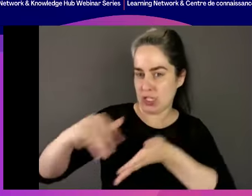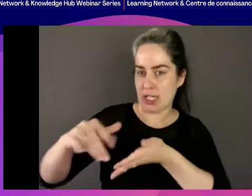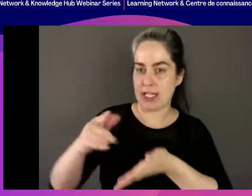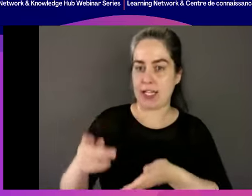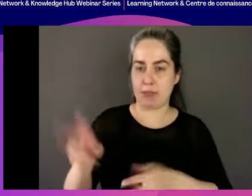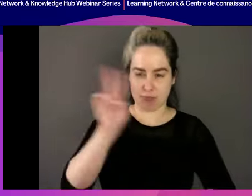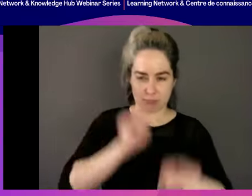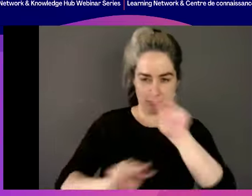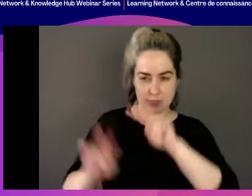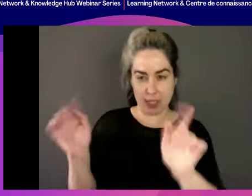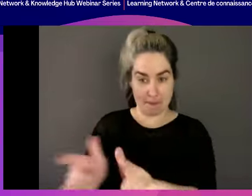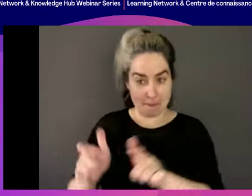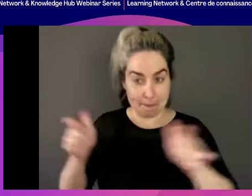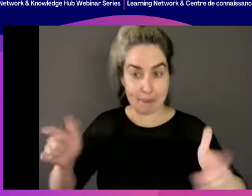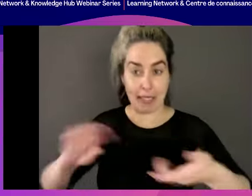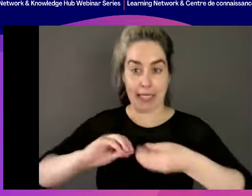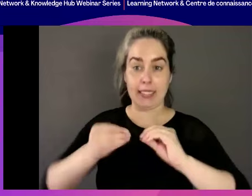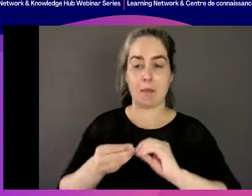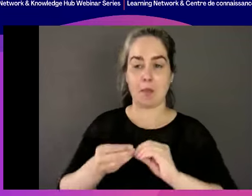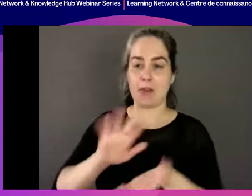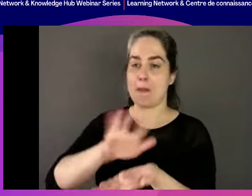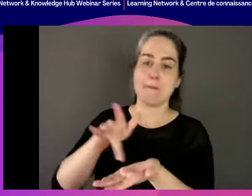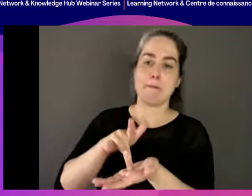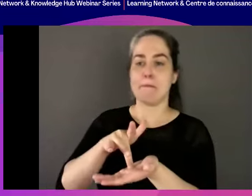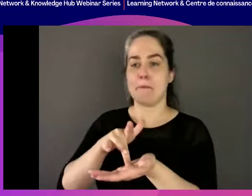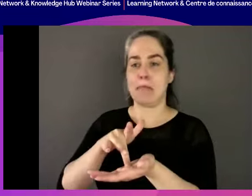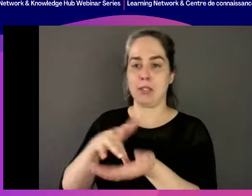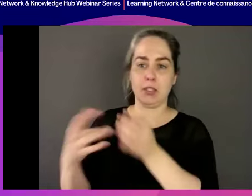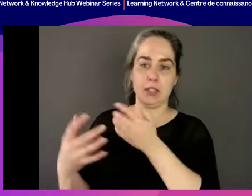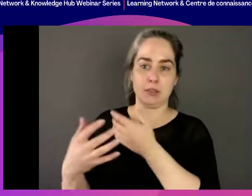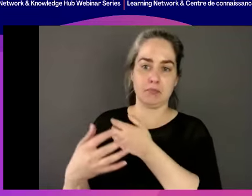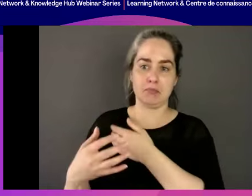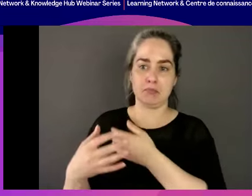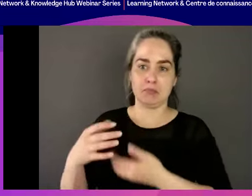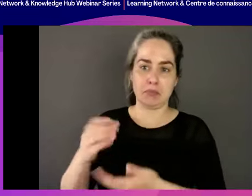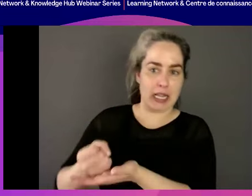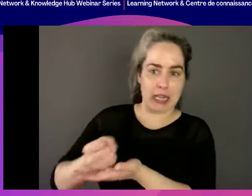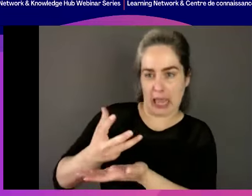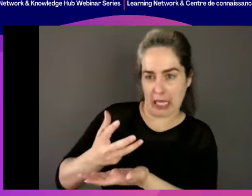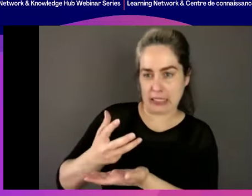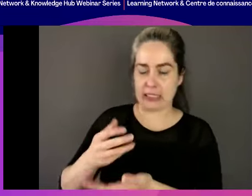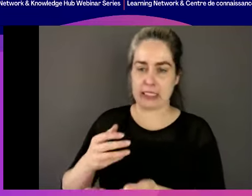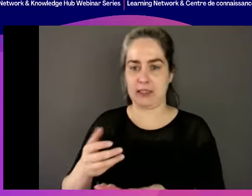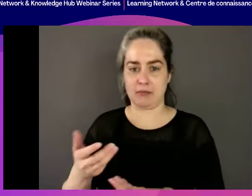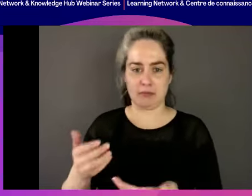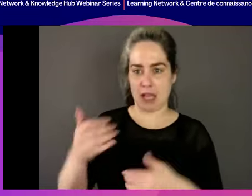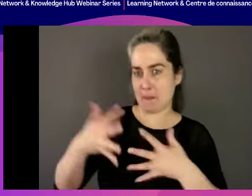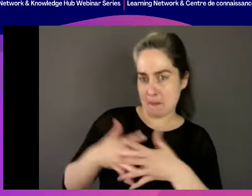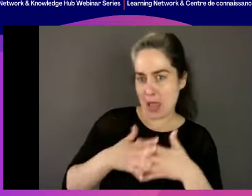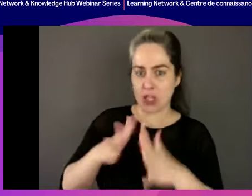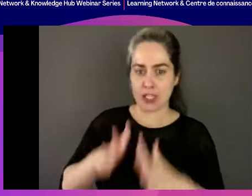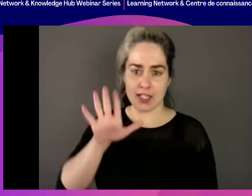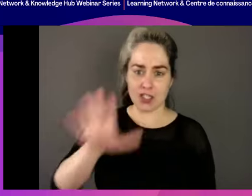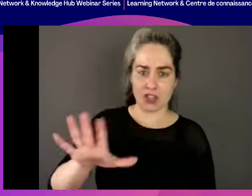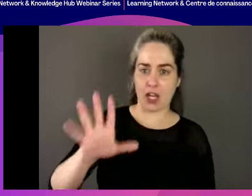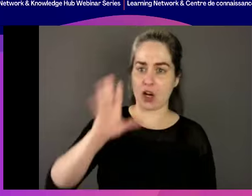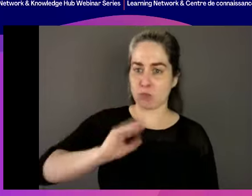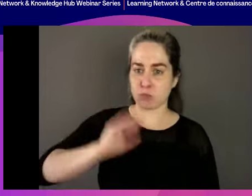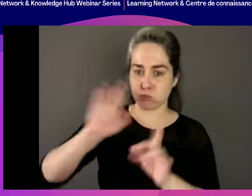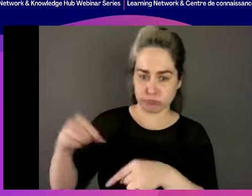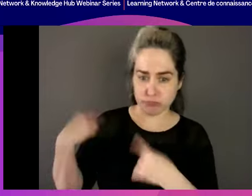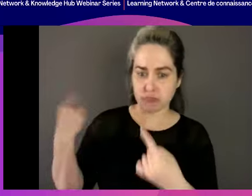sample of middle-class, middle-aged Americans, and asked about 10 different adverse childhood experiences.